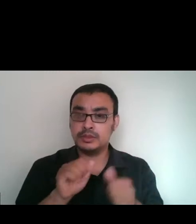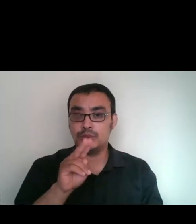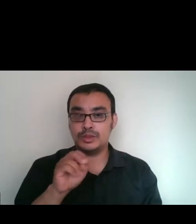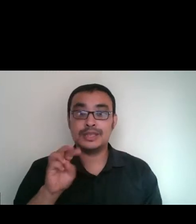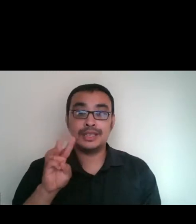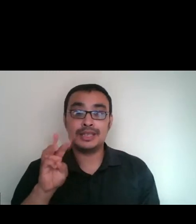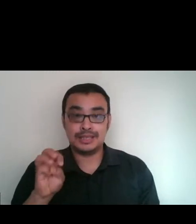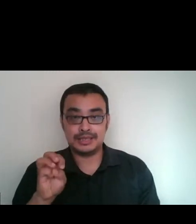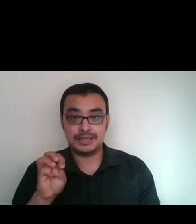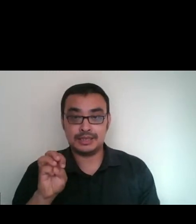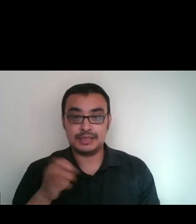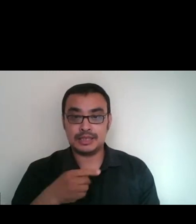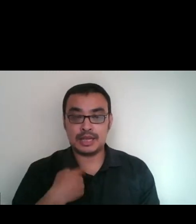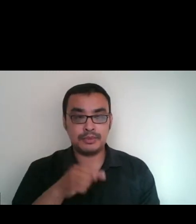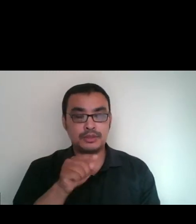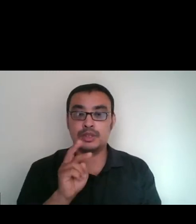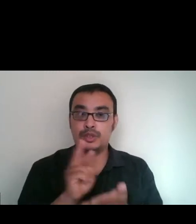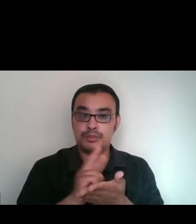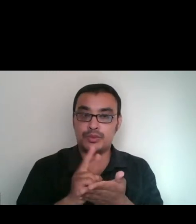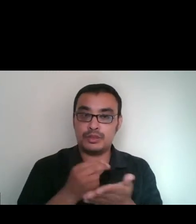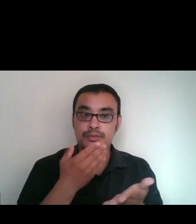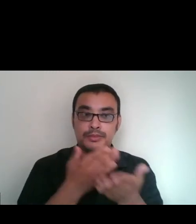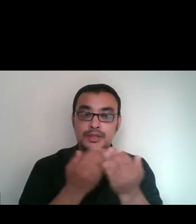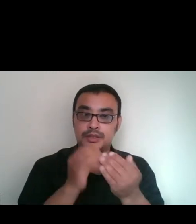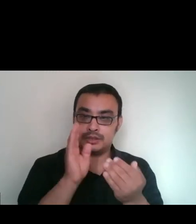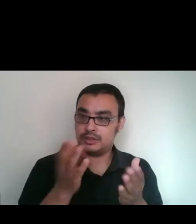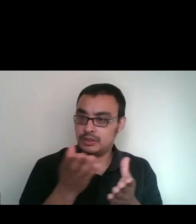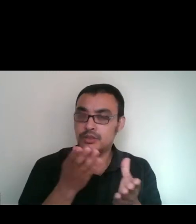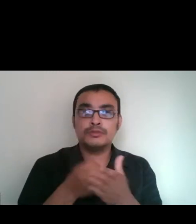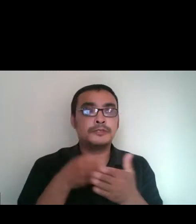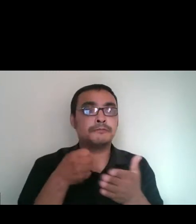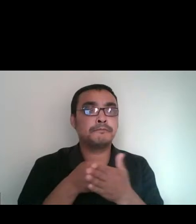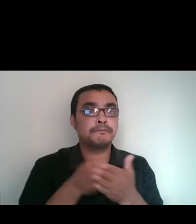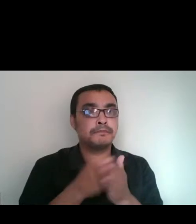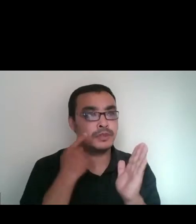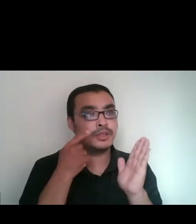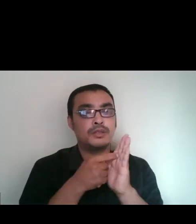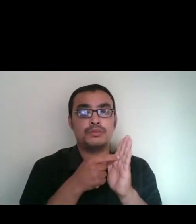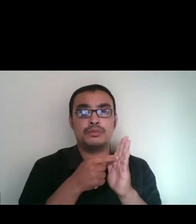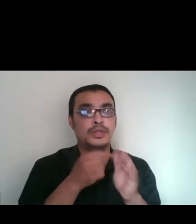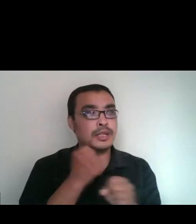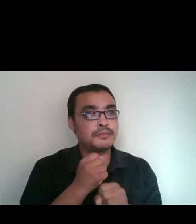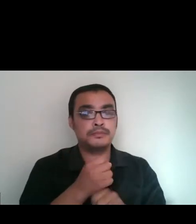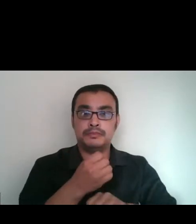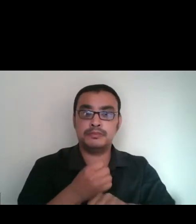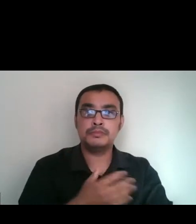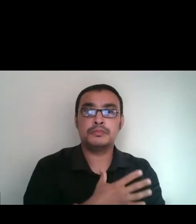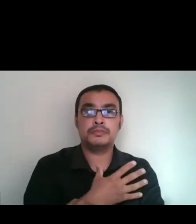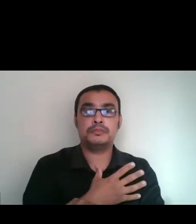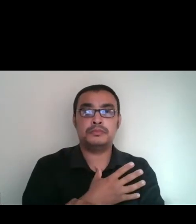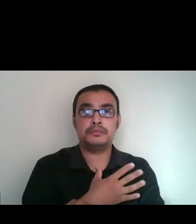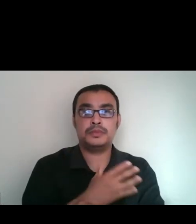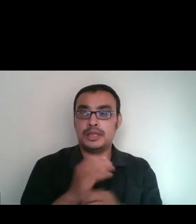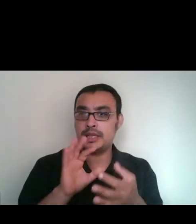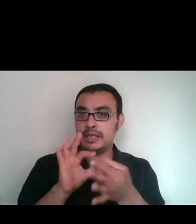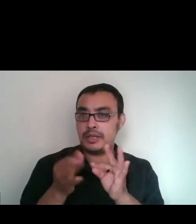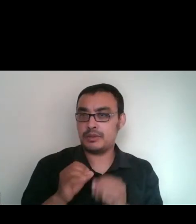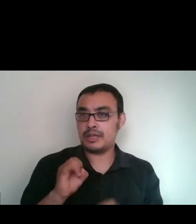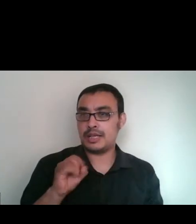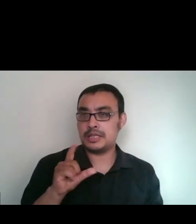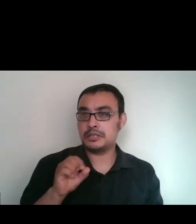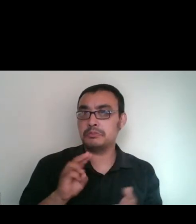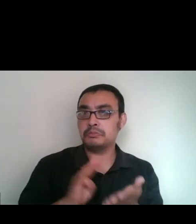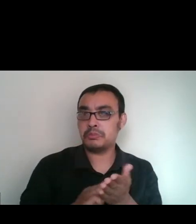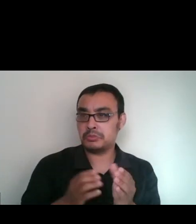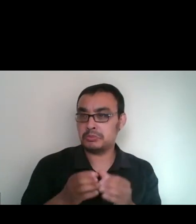2030, where we could report on our collaborative efforts and it could show the impact of our power as a network IOC. Yeah, I